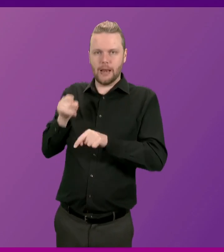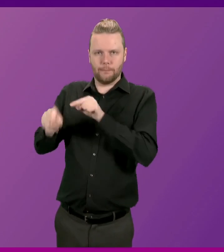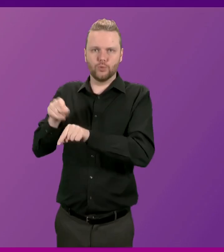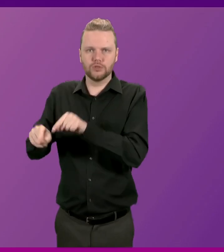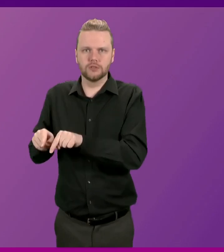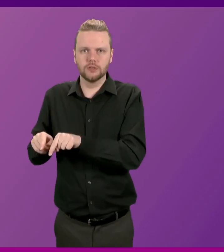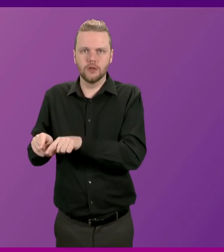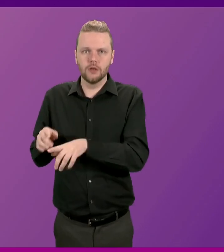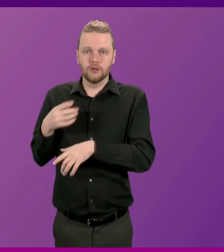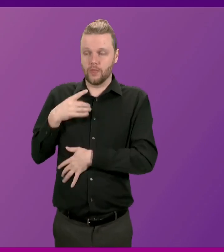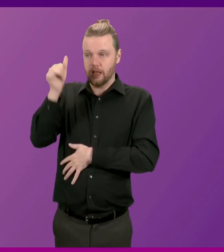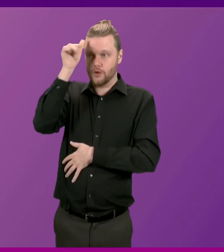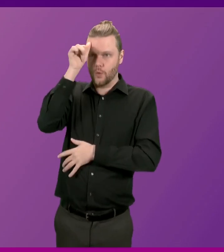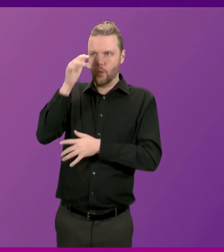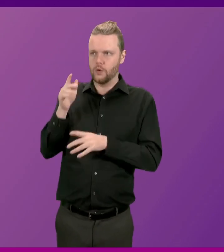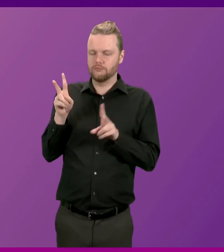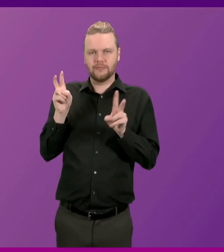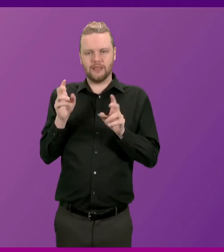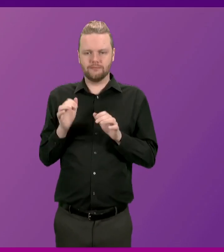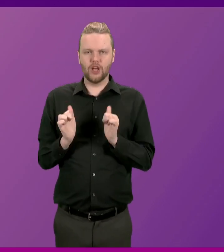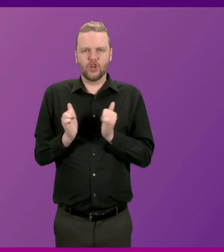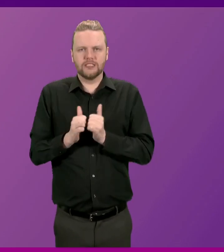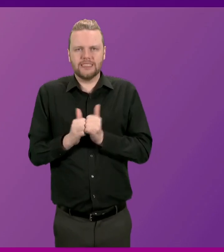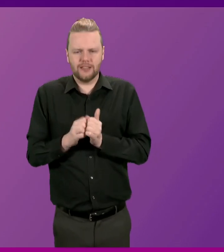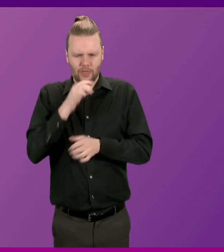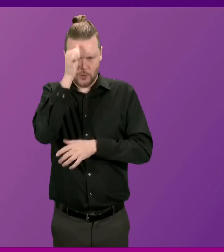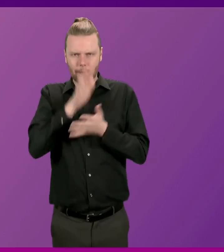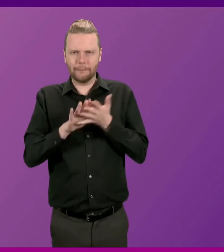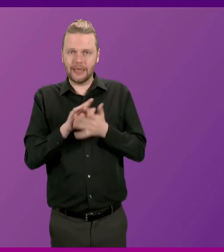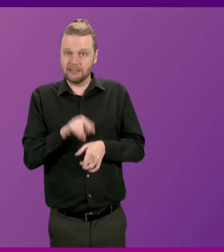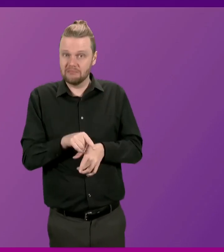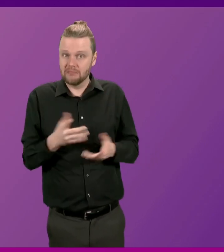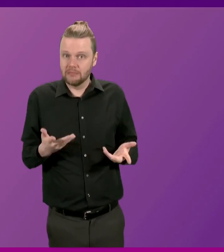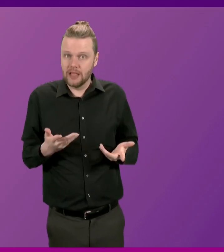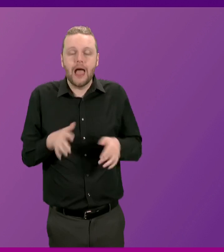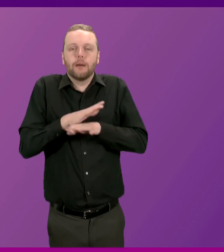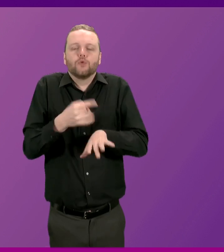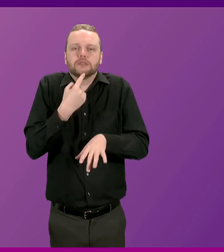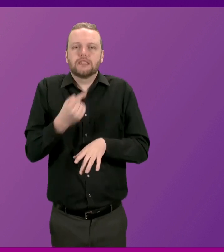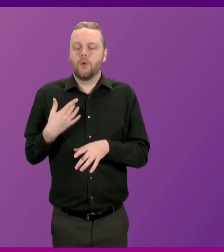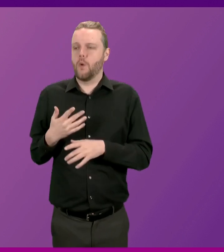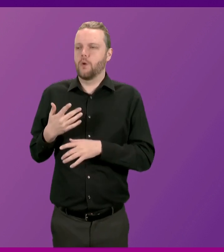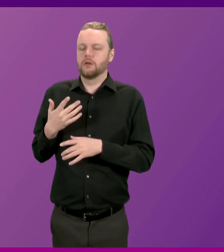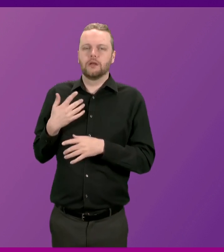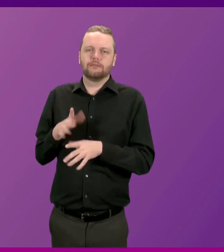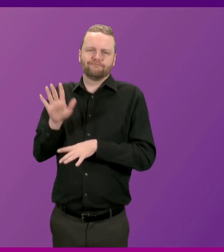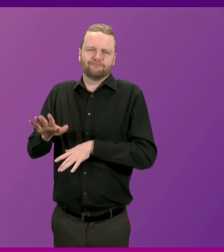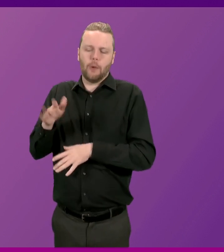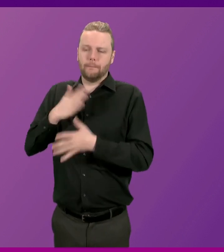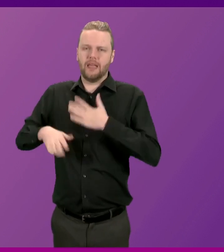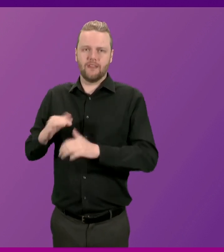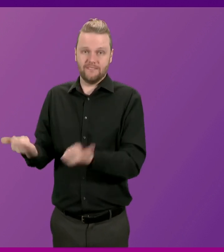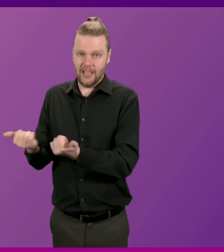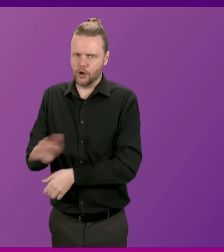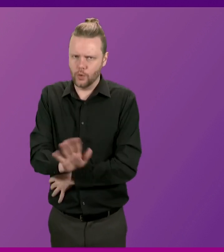similar issues. Do they even understand what consent means? Do they understand, not excusing the behaviours by any means at all, but making sure that there's